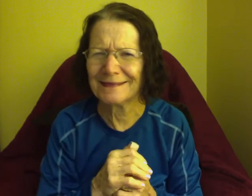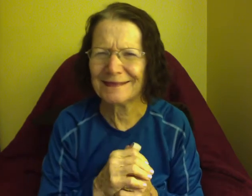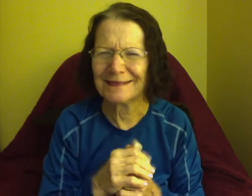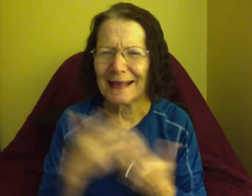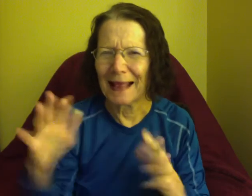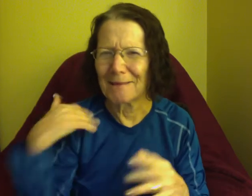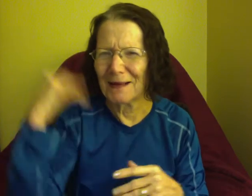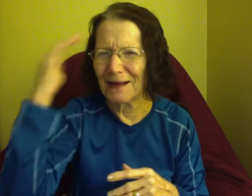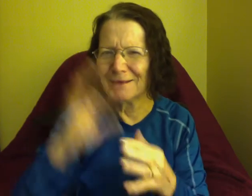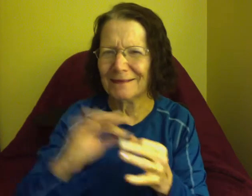You're right. I'm scared.